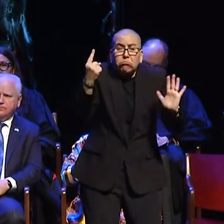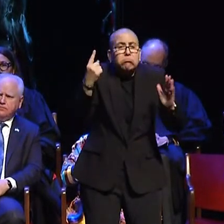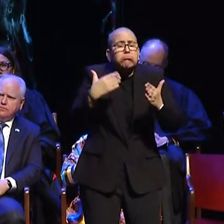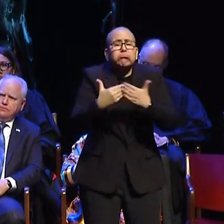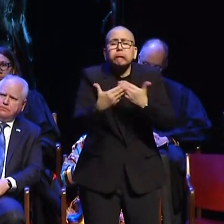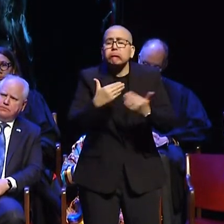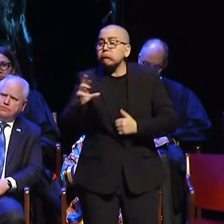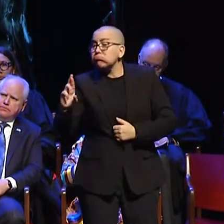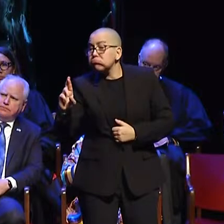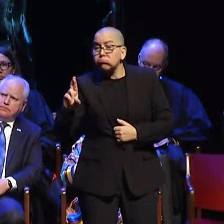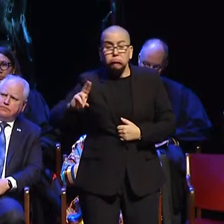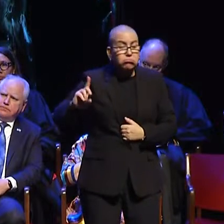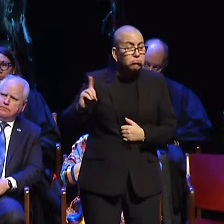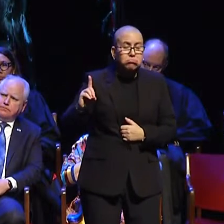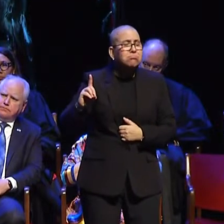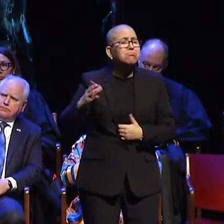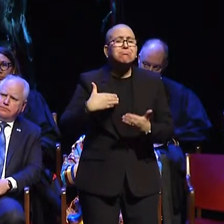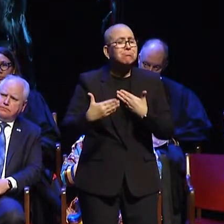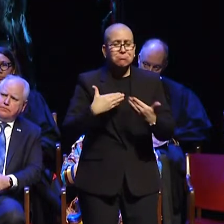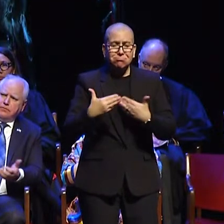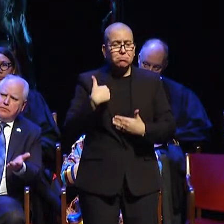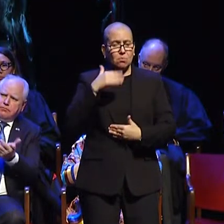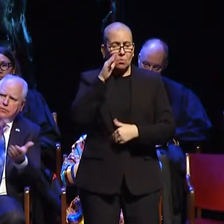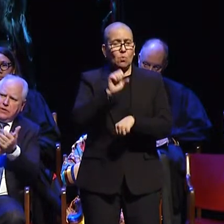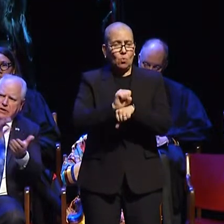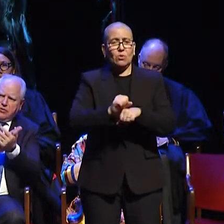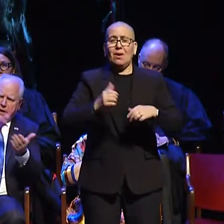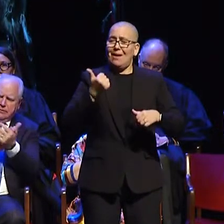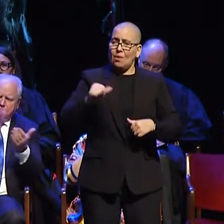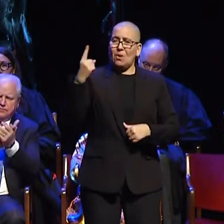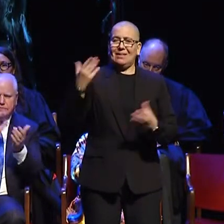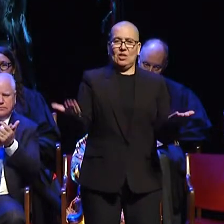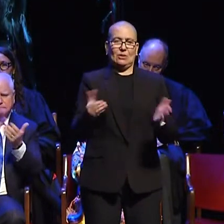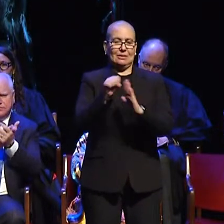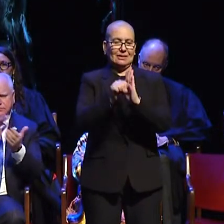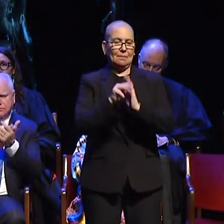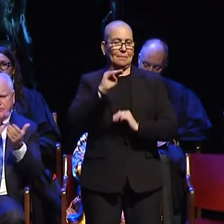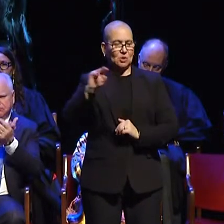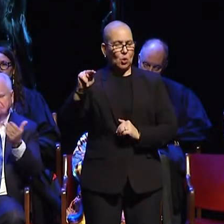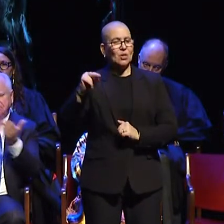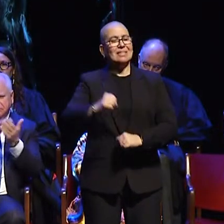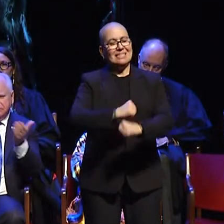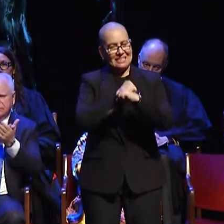part of our state, to protect, defend, and strengthen the freedom to vote in Minnesota.